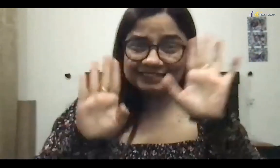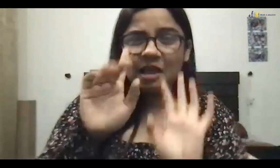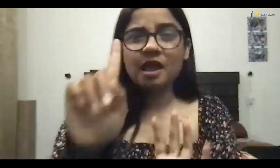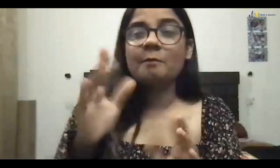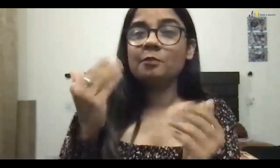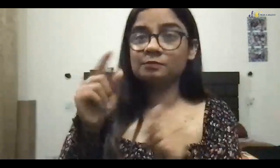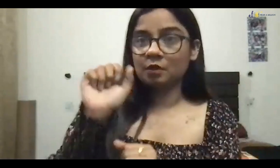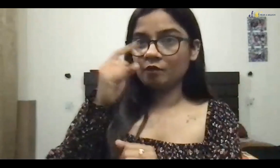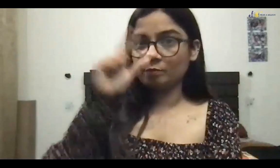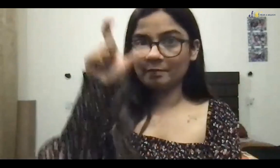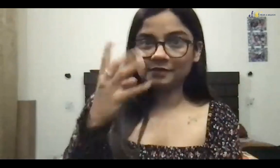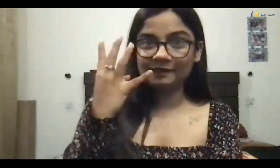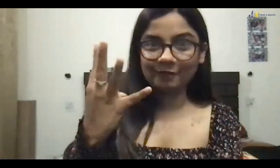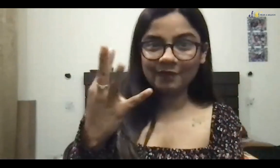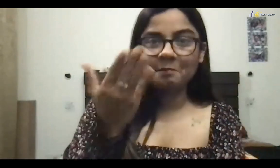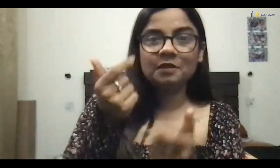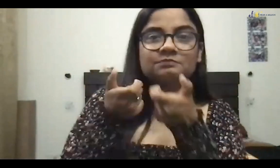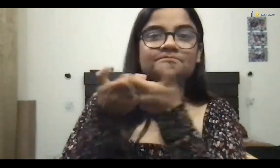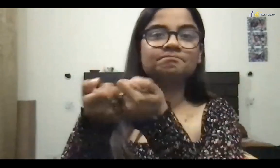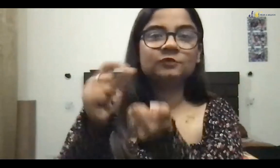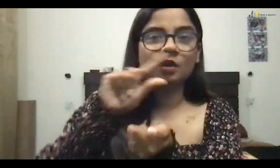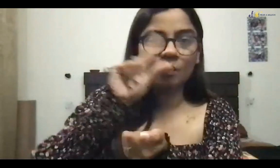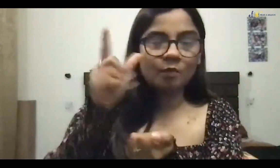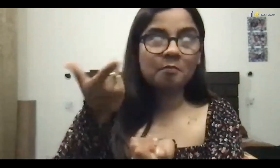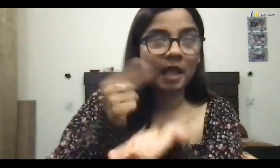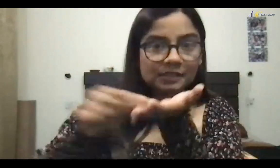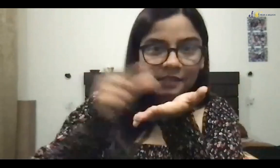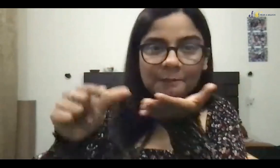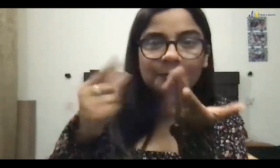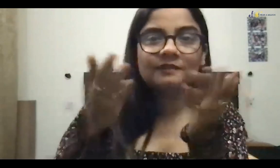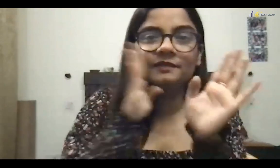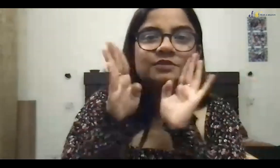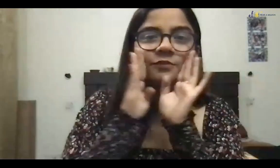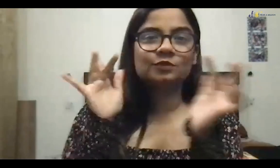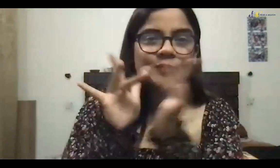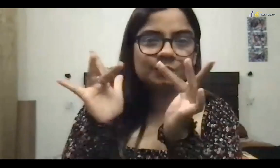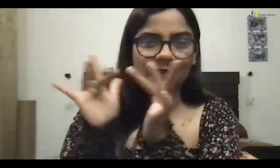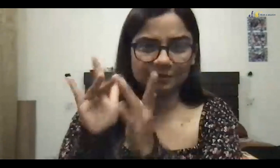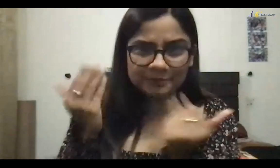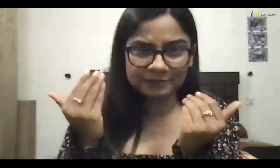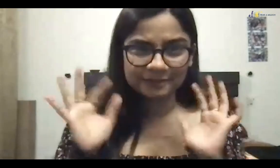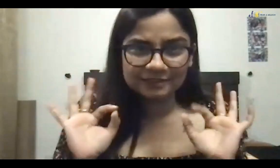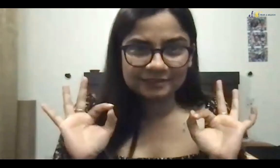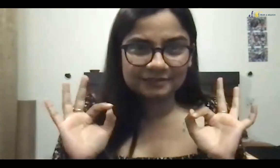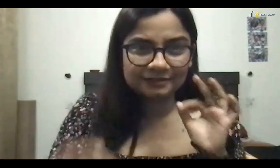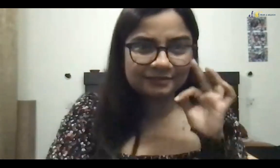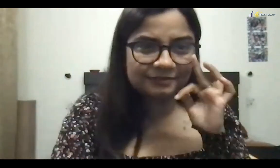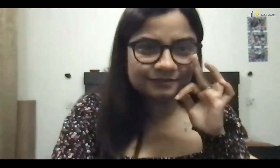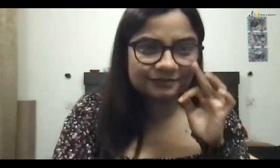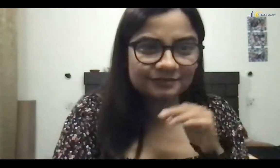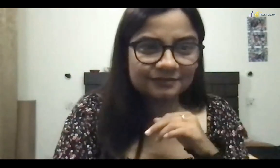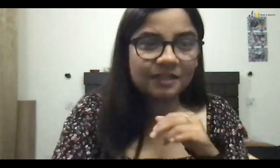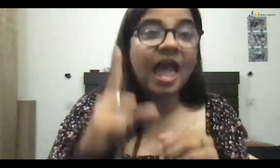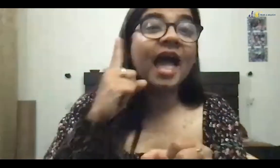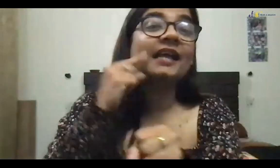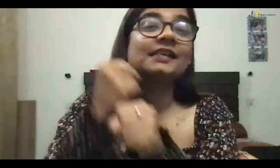So the people have raised their questions. Please, we have 4 women. You can text them or you can Instagram them. You can contact us through the Facebook.